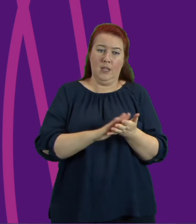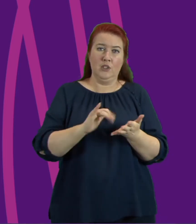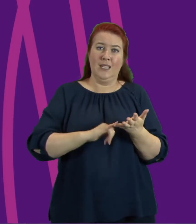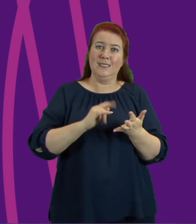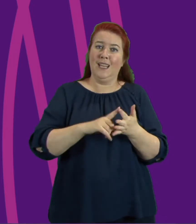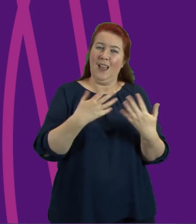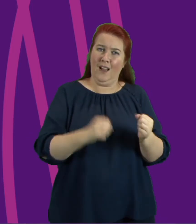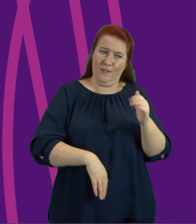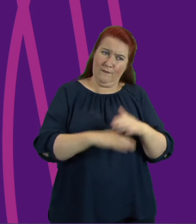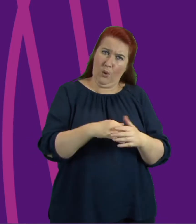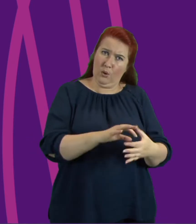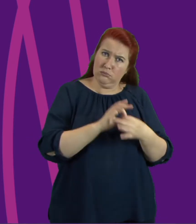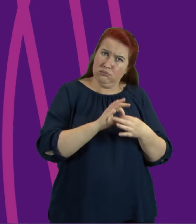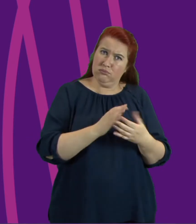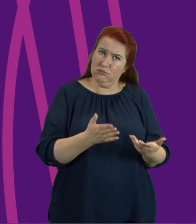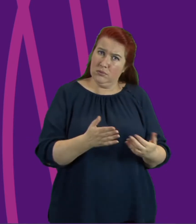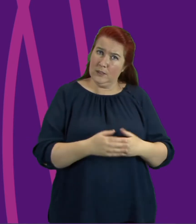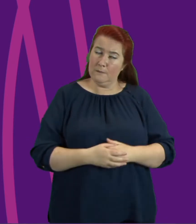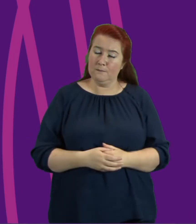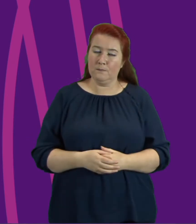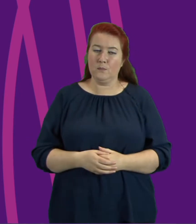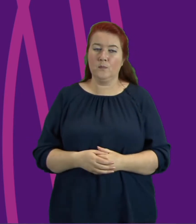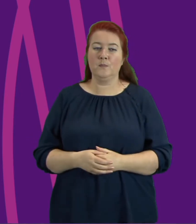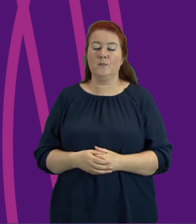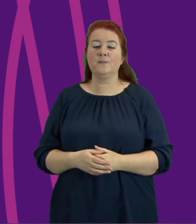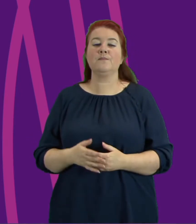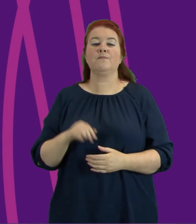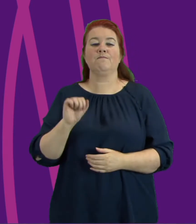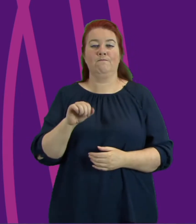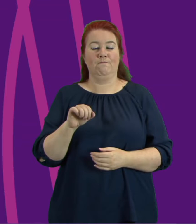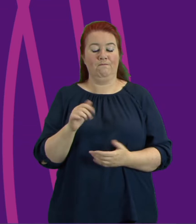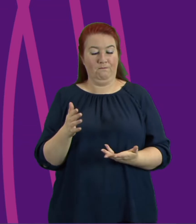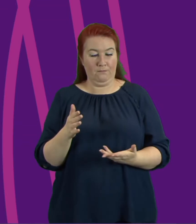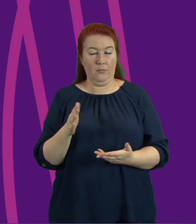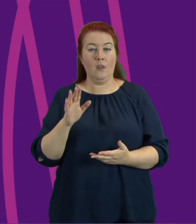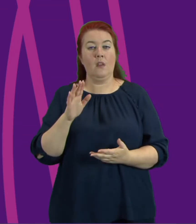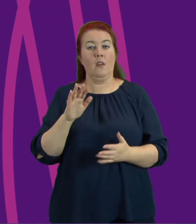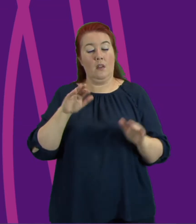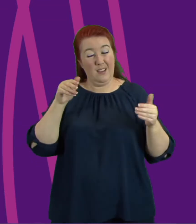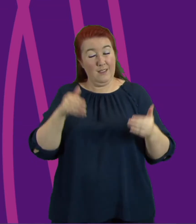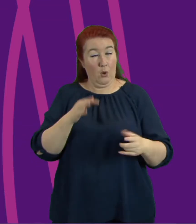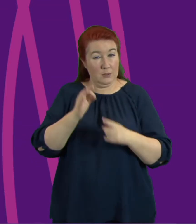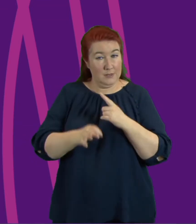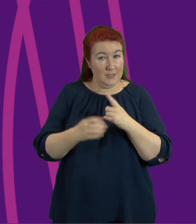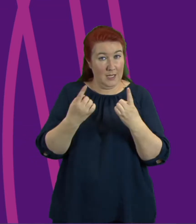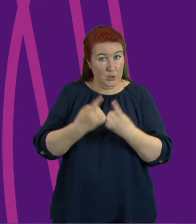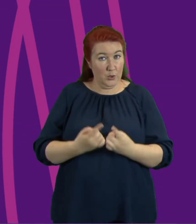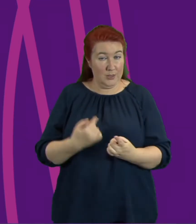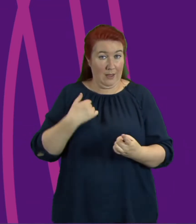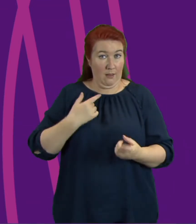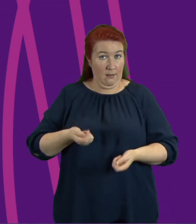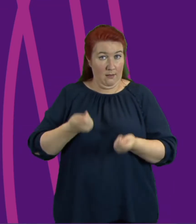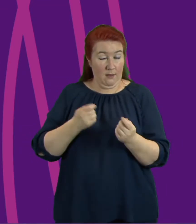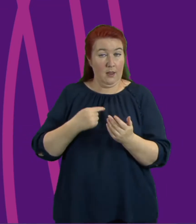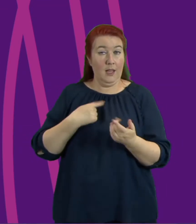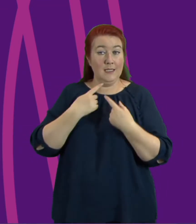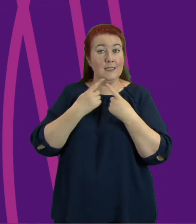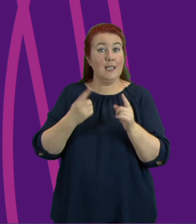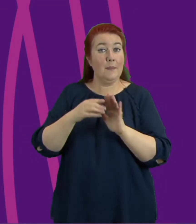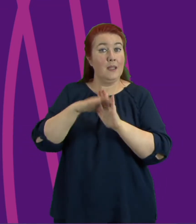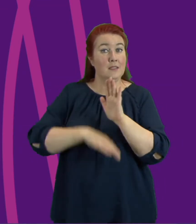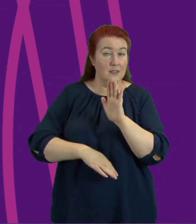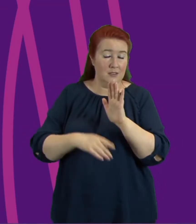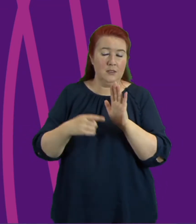please? Lord Advocate. Yes, focusing specifically on the issues that I've addressed in my statement,